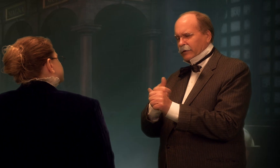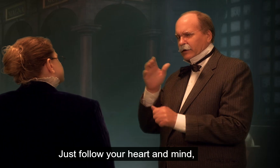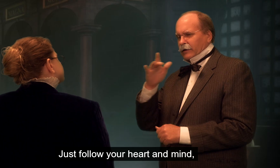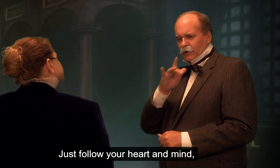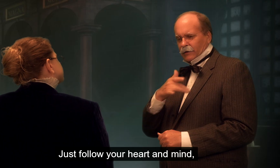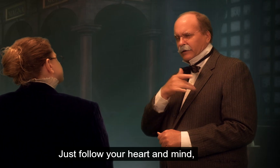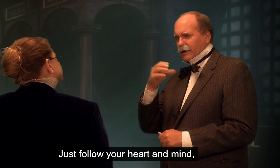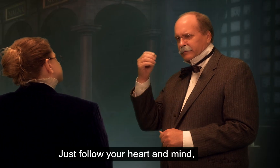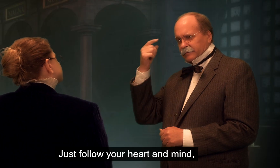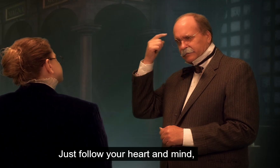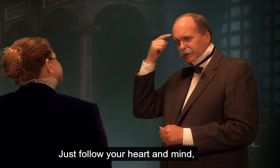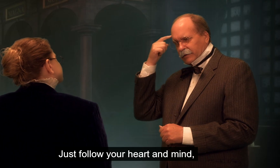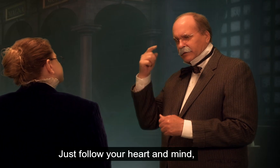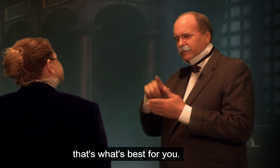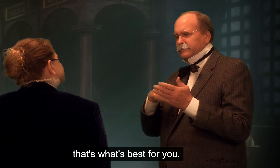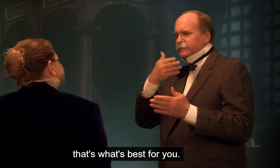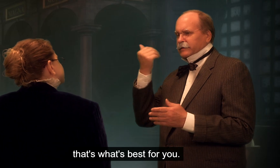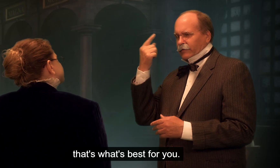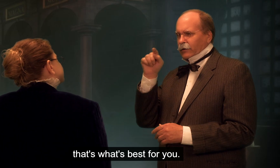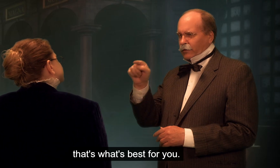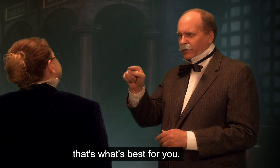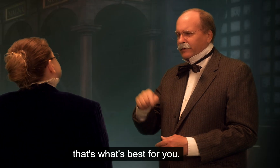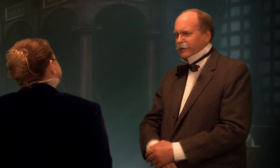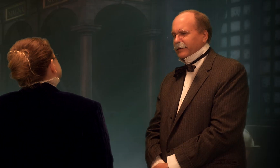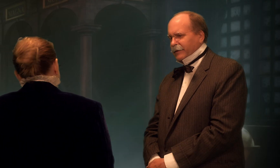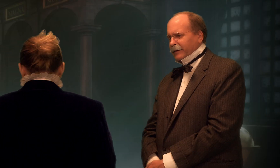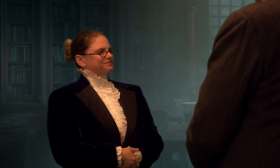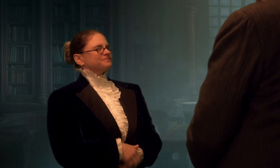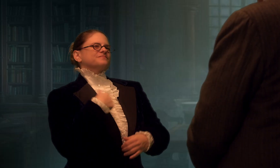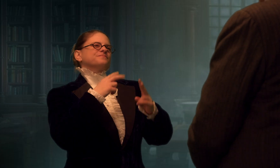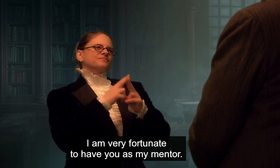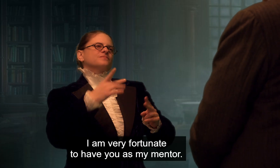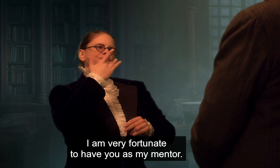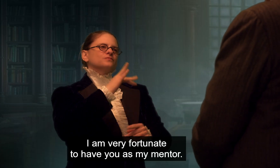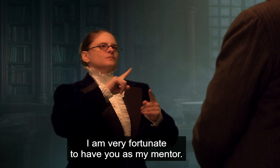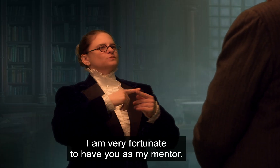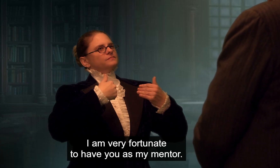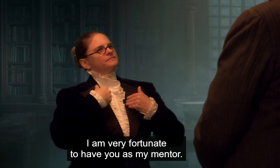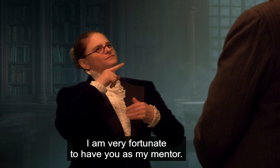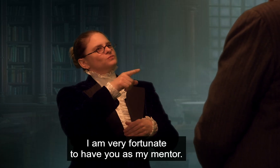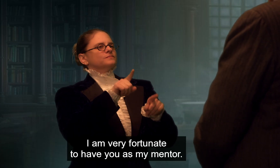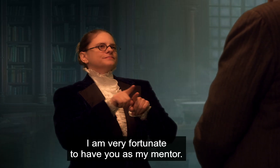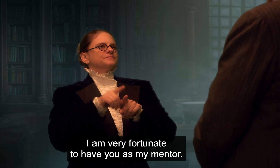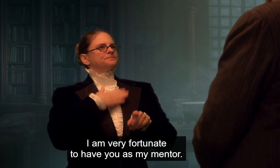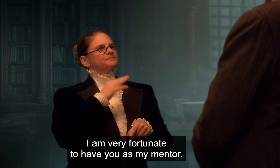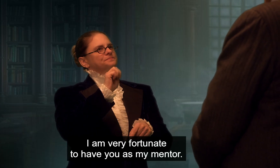Just follow your heart and mind. That's what's best for you. I am very fortunate to have you as my